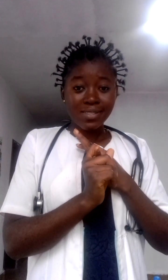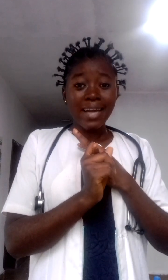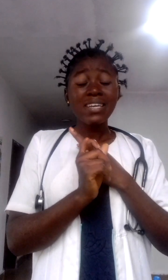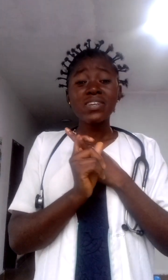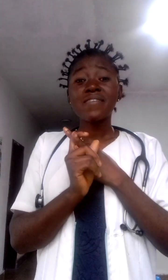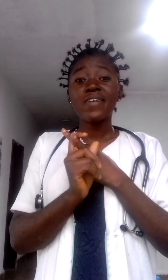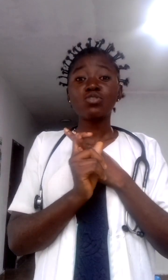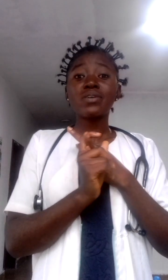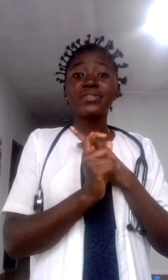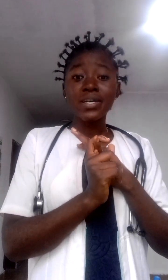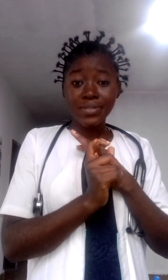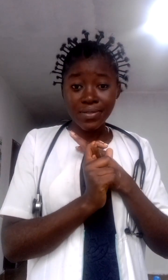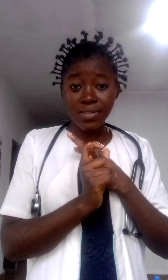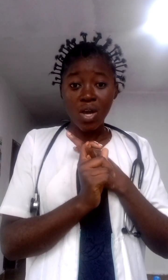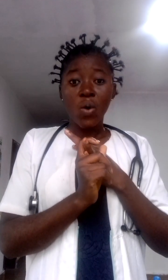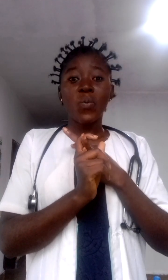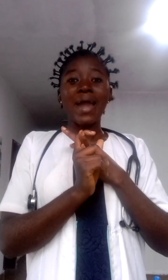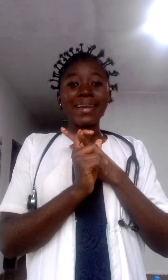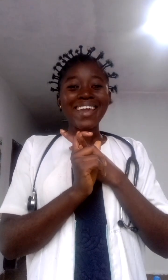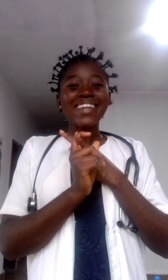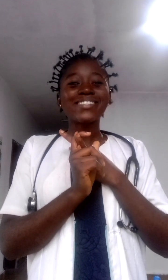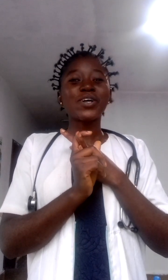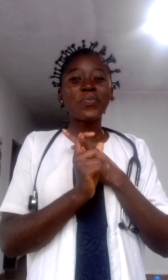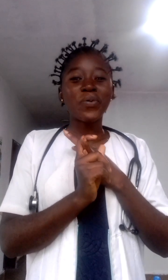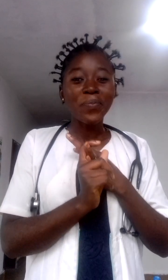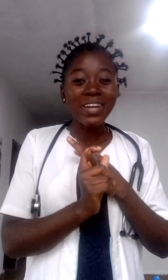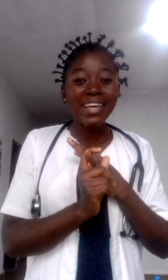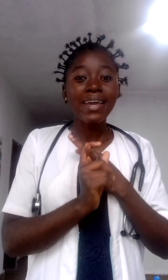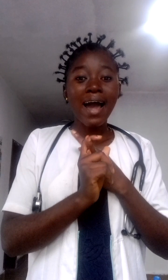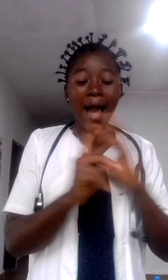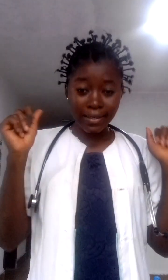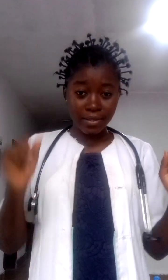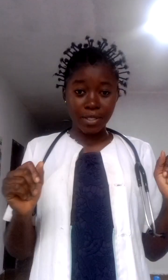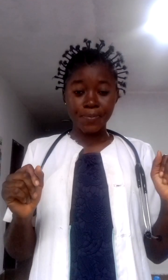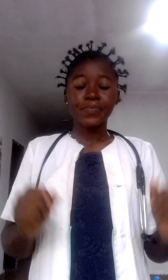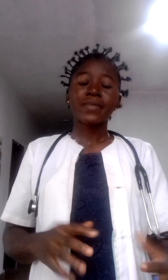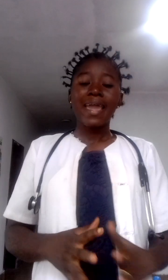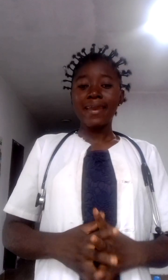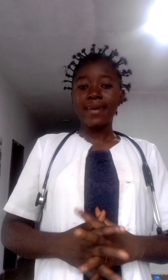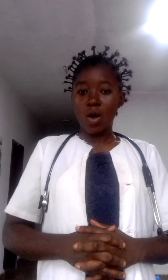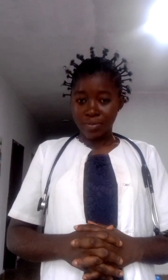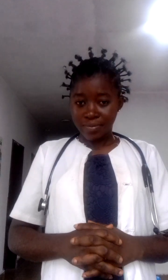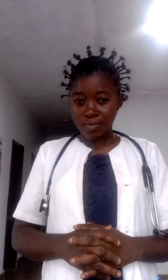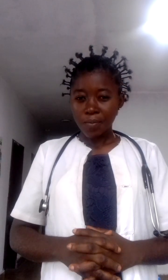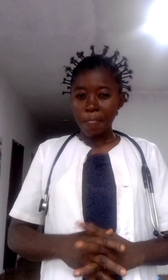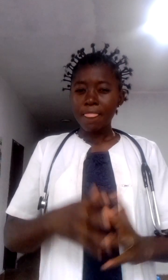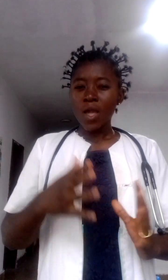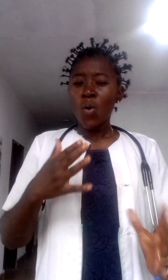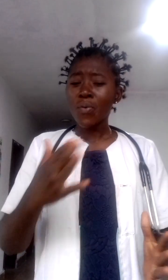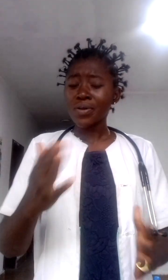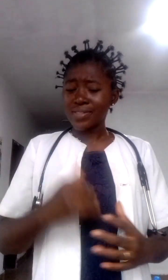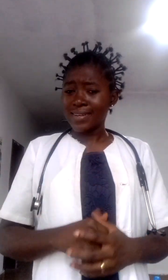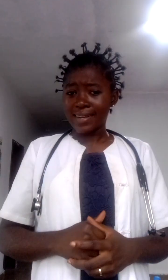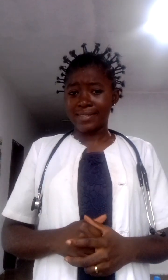complications, and even eventual death when it's not properly handled. And now, we'll go to the next